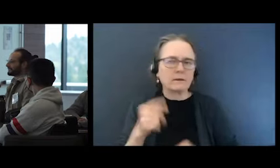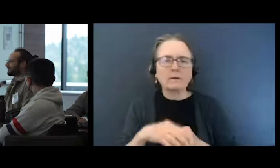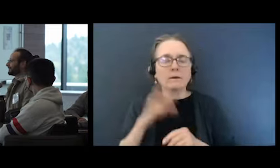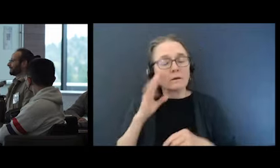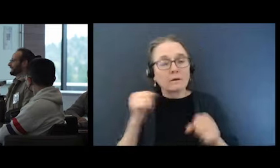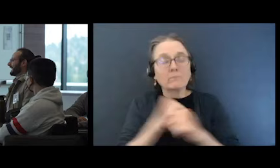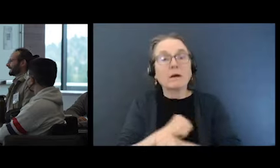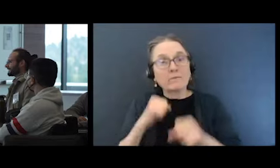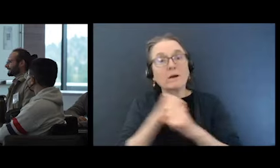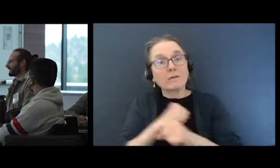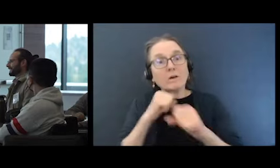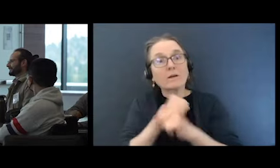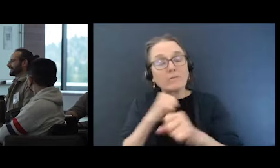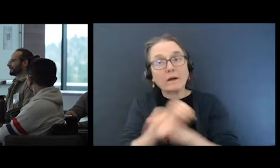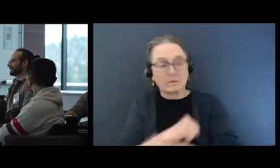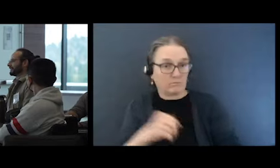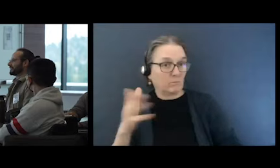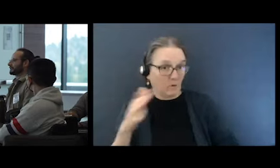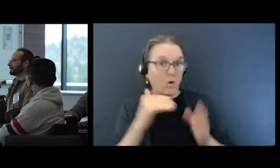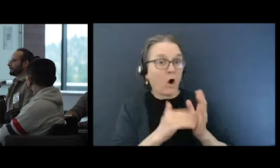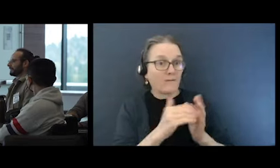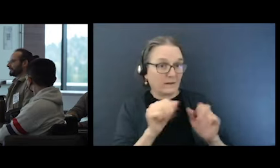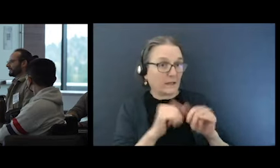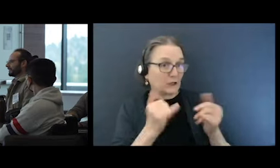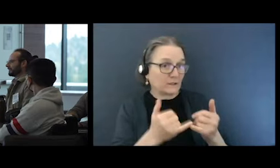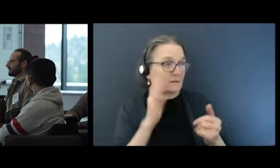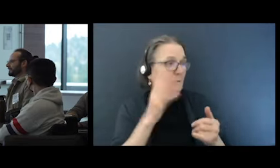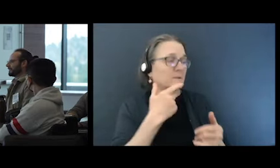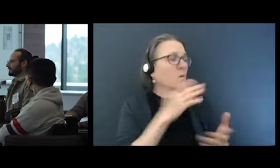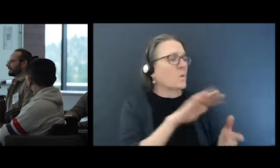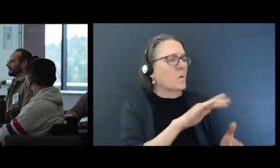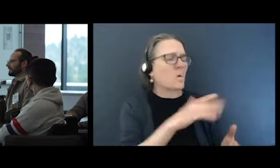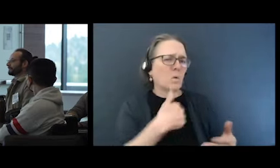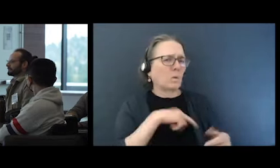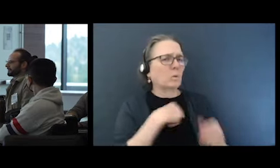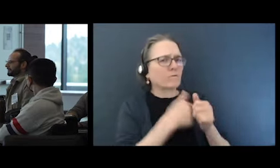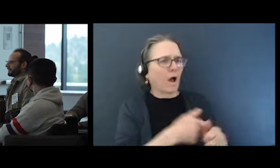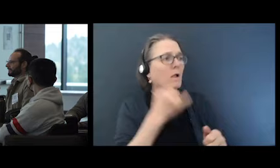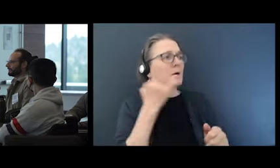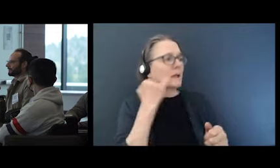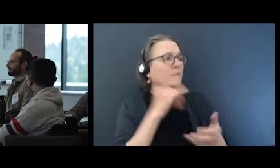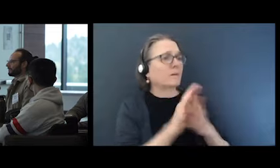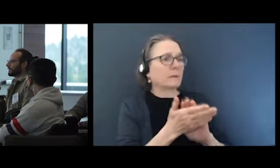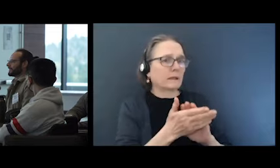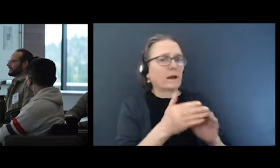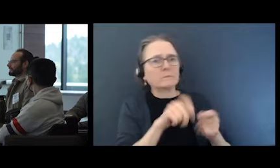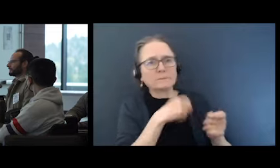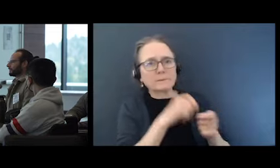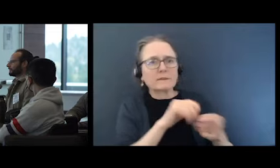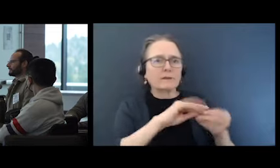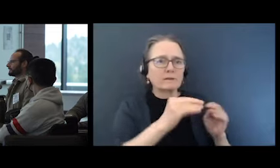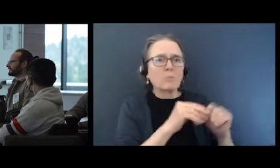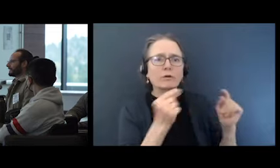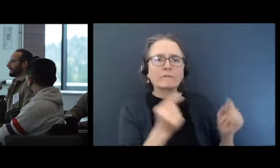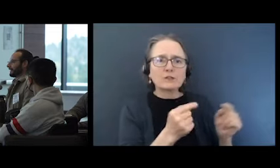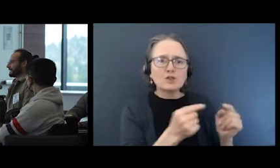enough injuries or fatalities at an intersection to put in the infrastructure that you're looking for. And